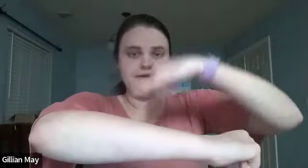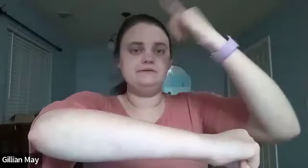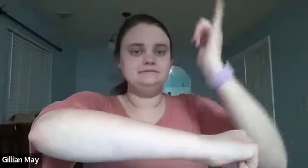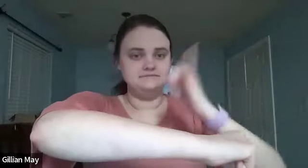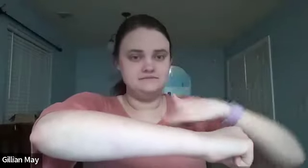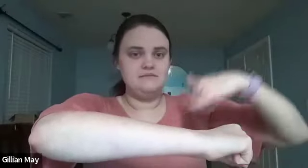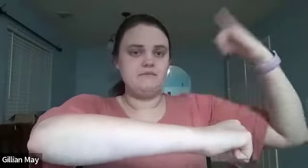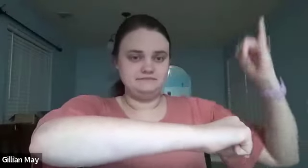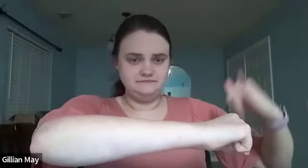whale. Then